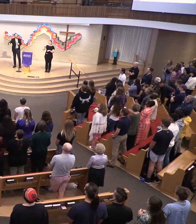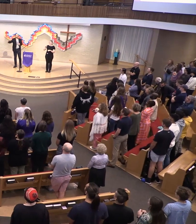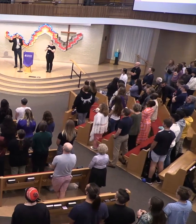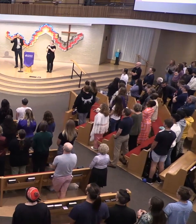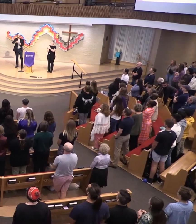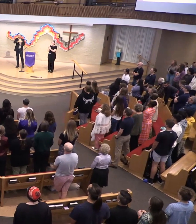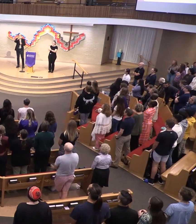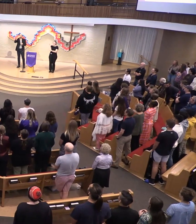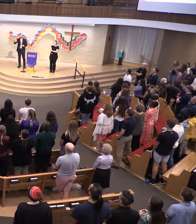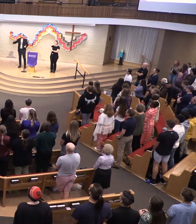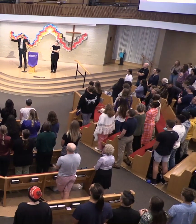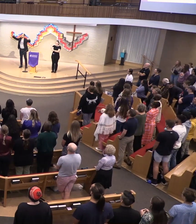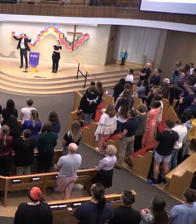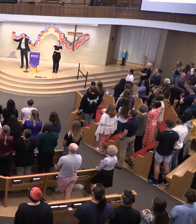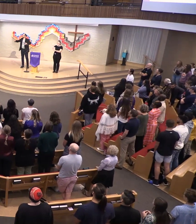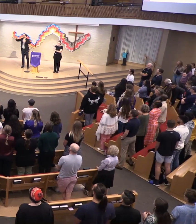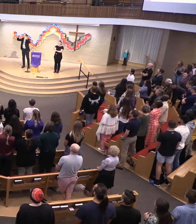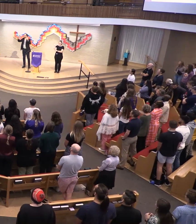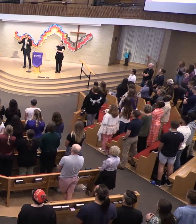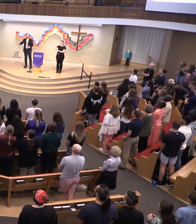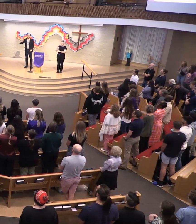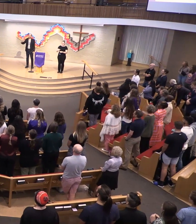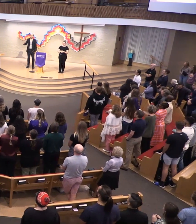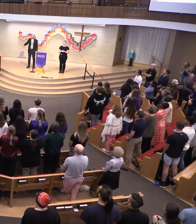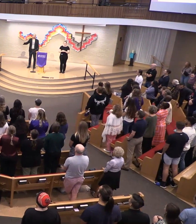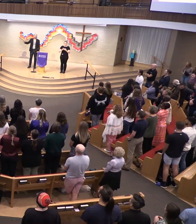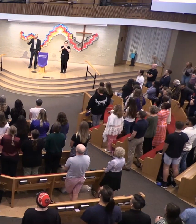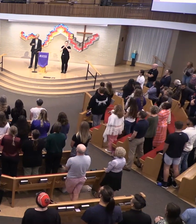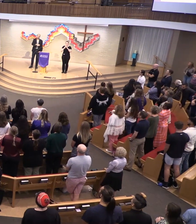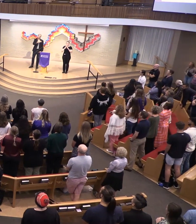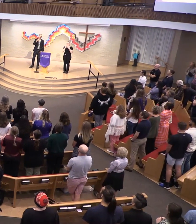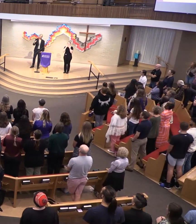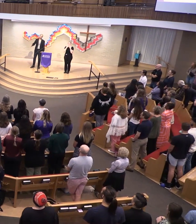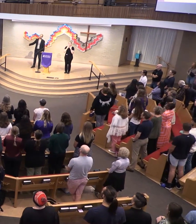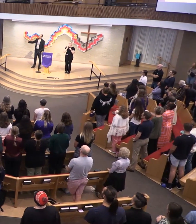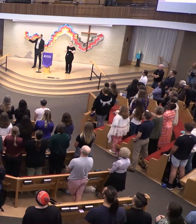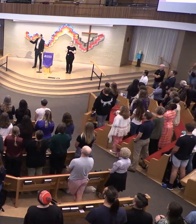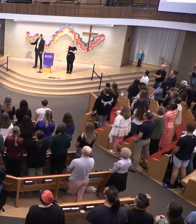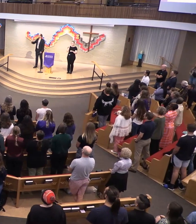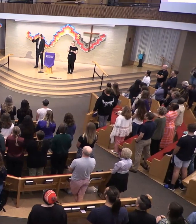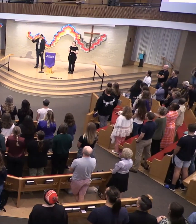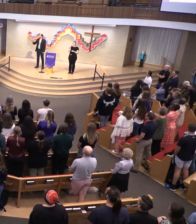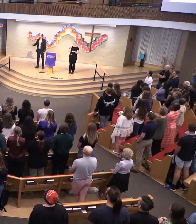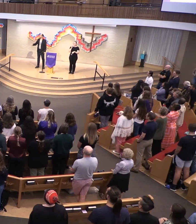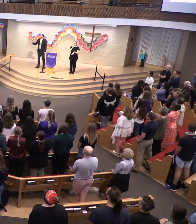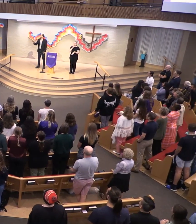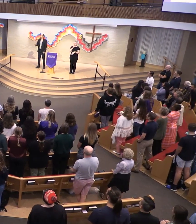leafy maple grows. 'Tis our dear beloved city.